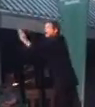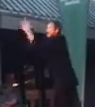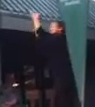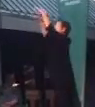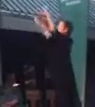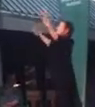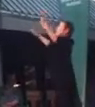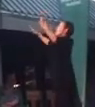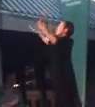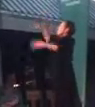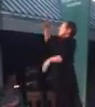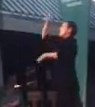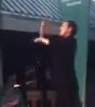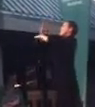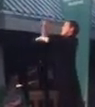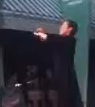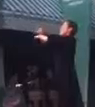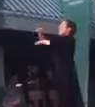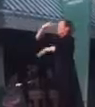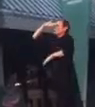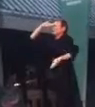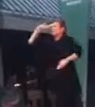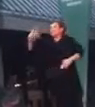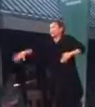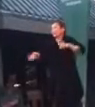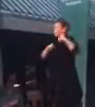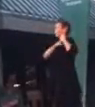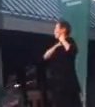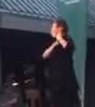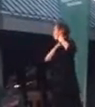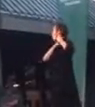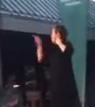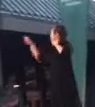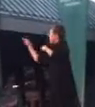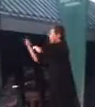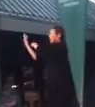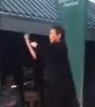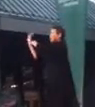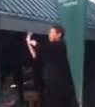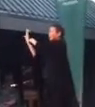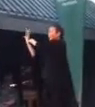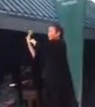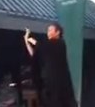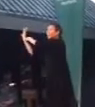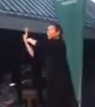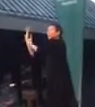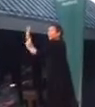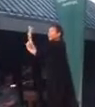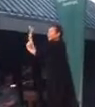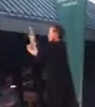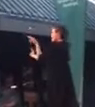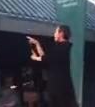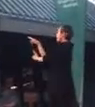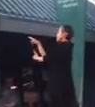finally saw the temple. Whew. And he could see that there was a candle burning